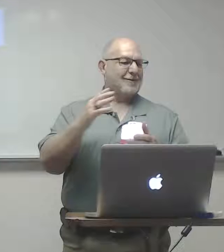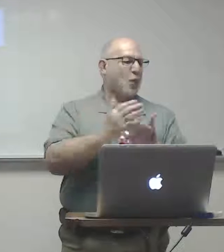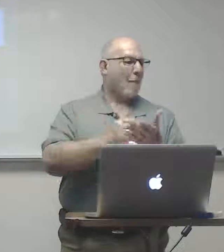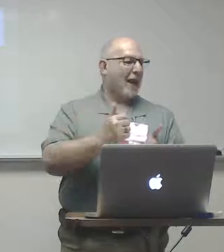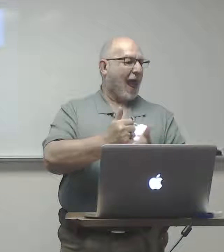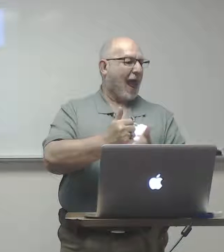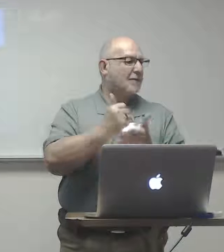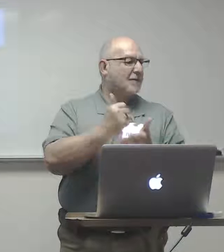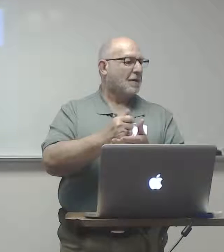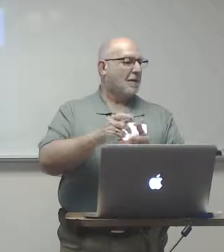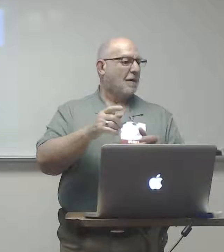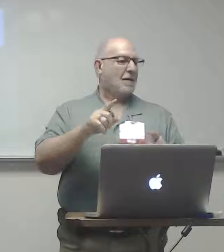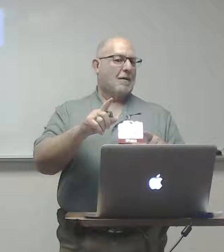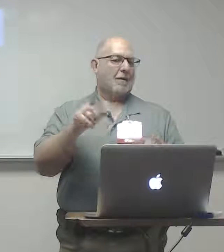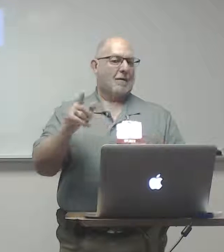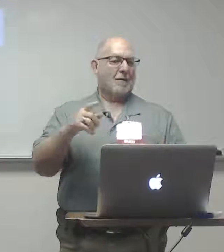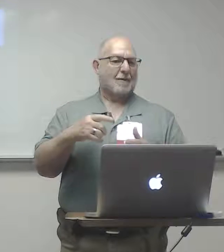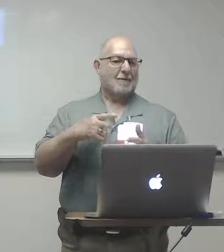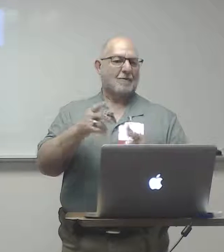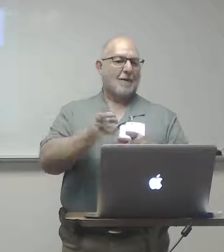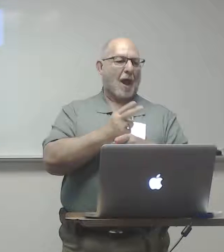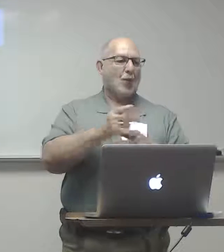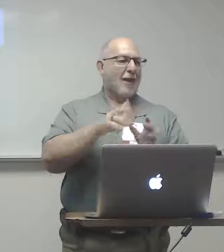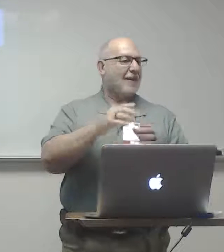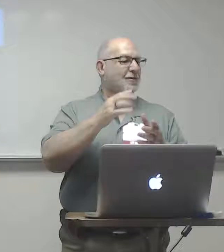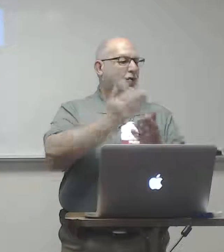store metals. Sometimes you get